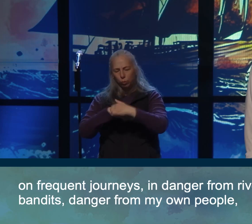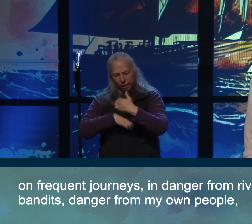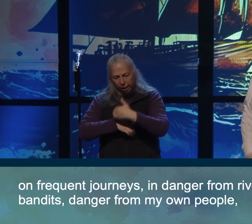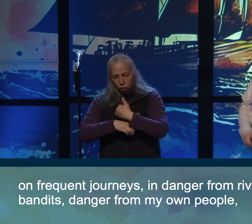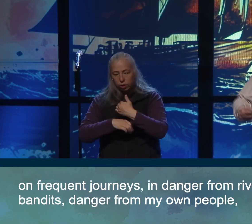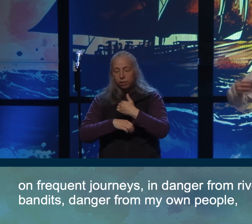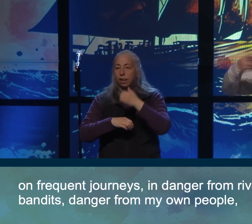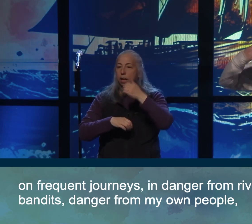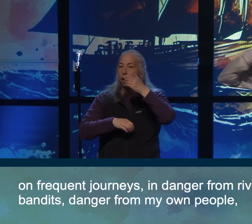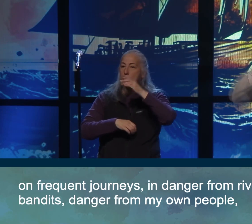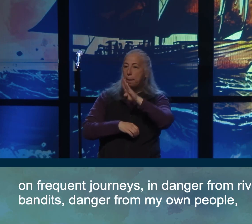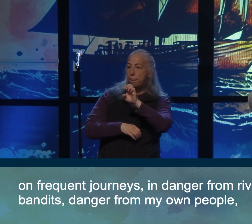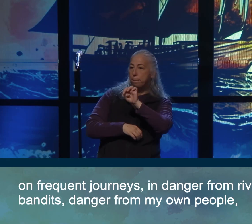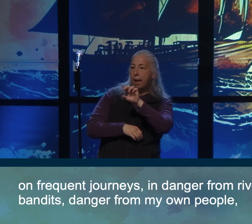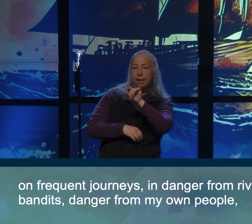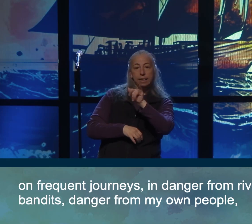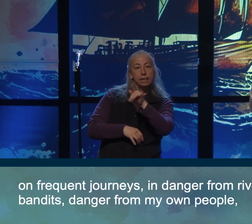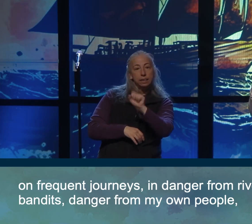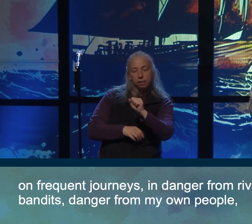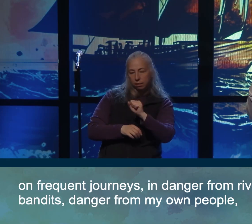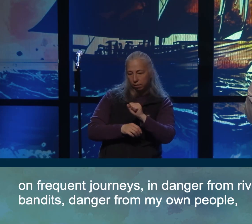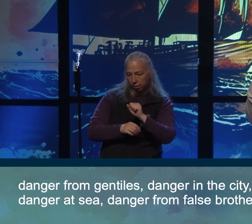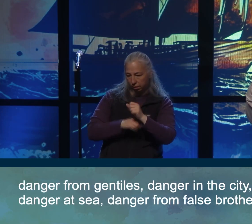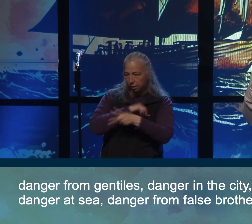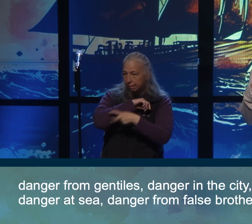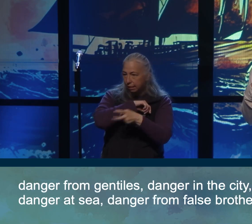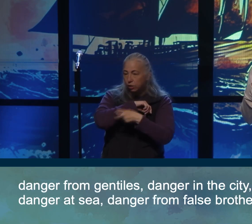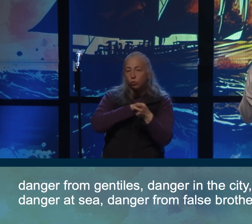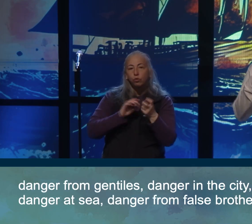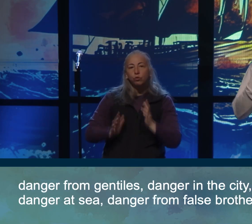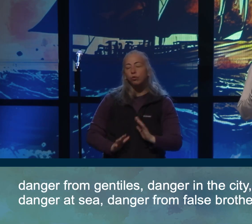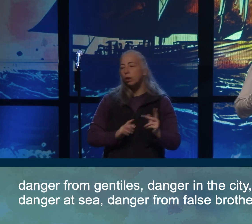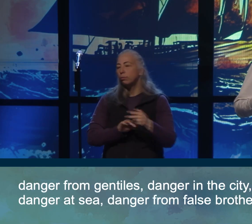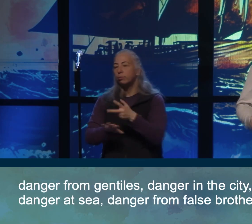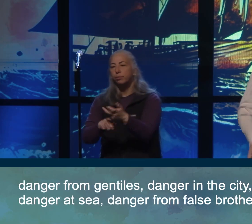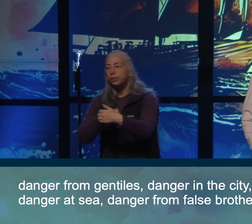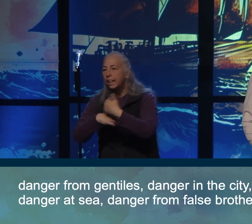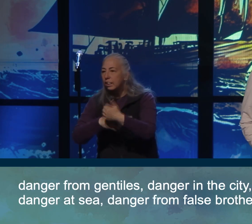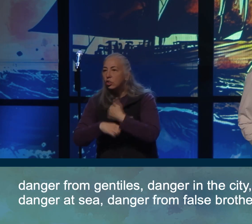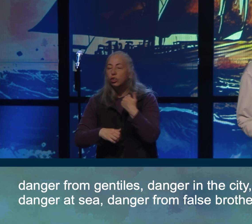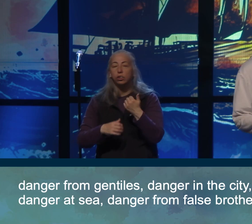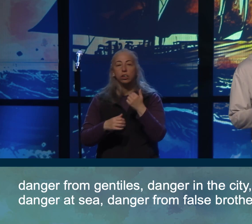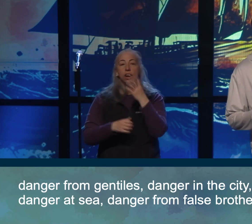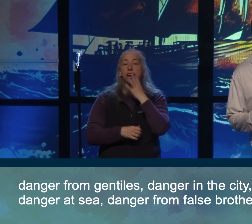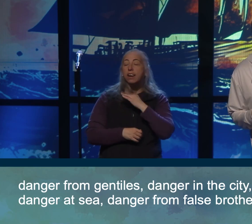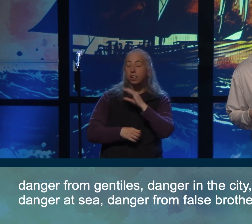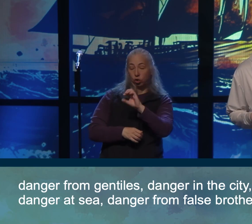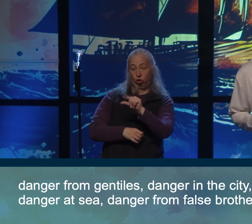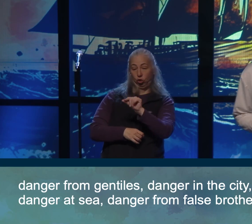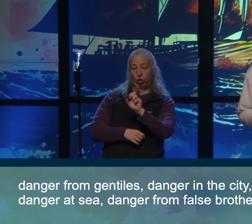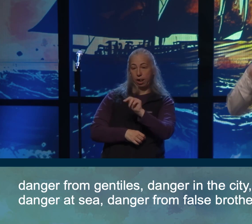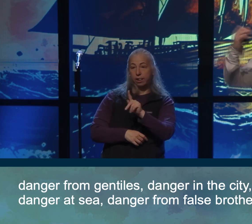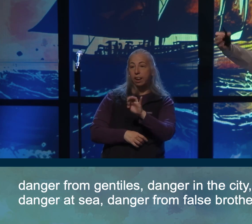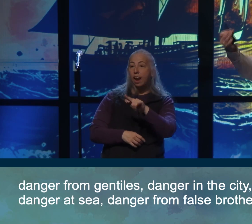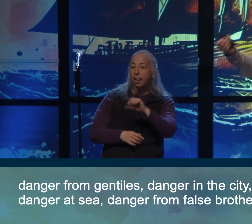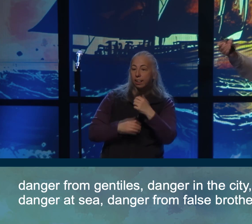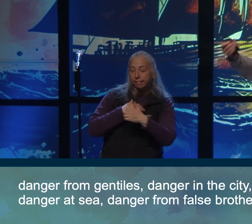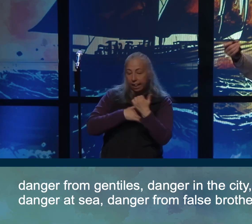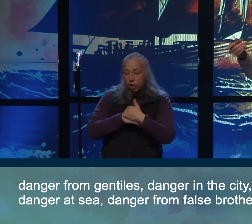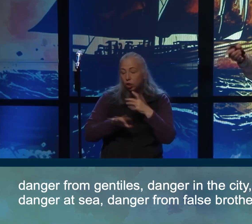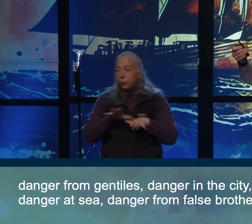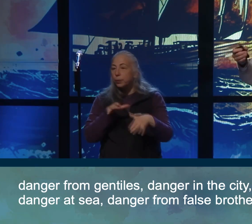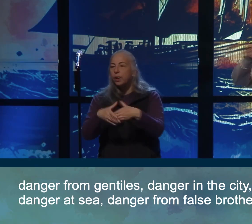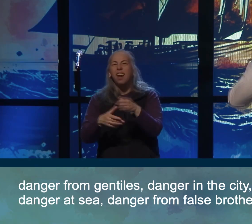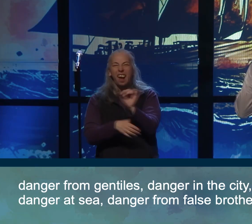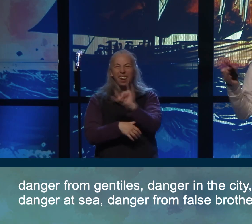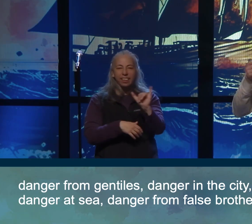bandits, danger from my own people, danger from Gentiles, danger. It's like he's Dr. Seuss, danger in the city. I will not have